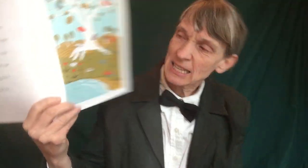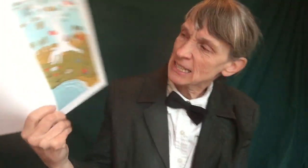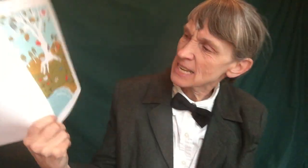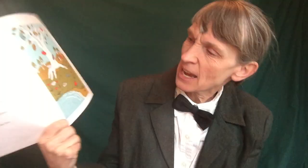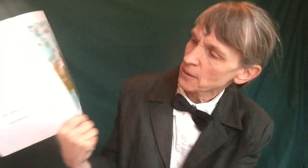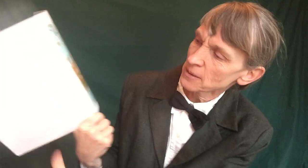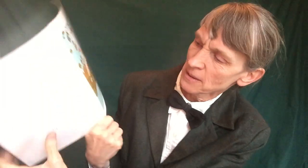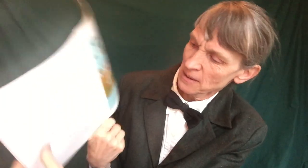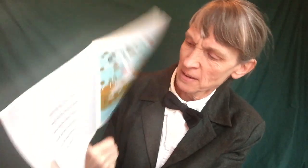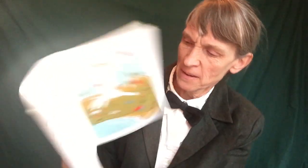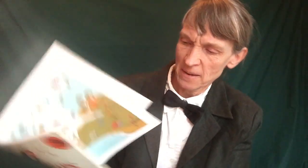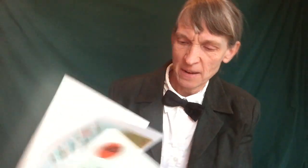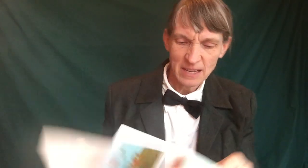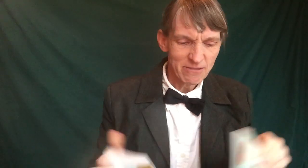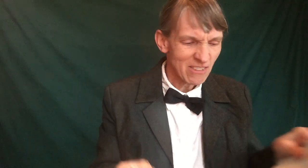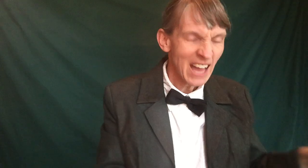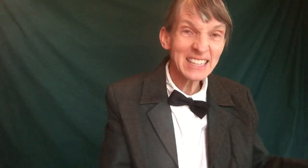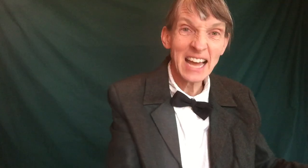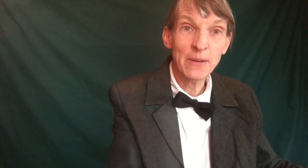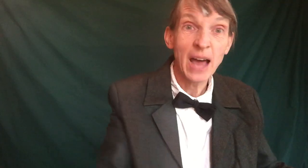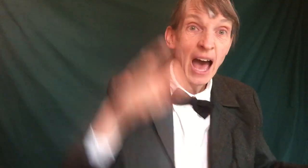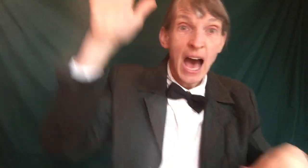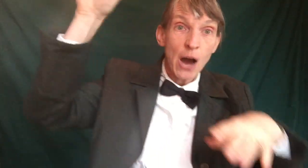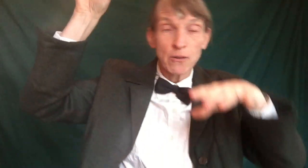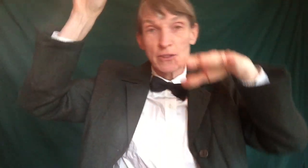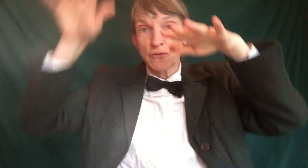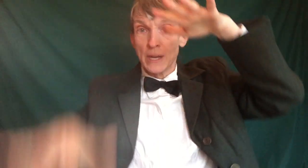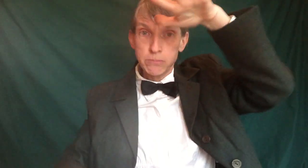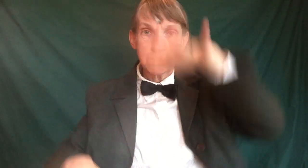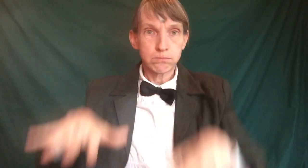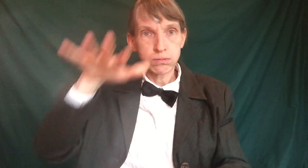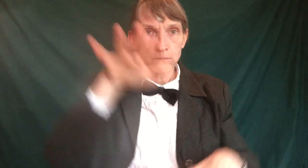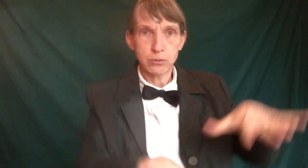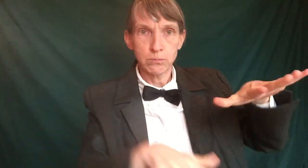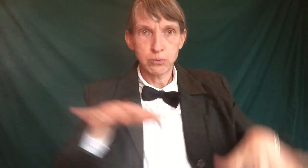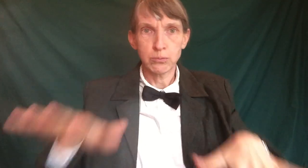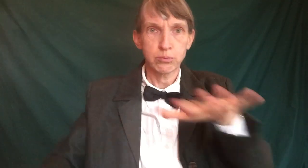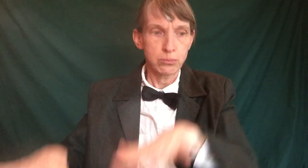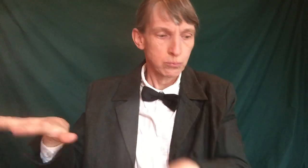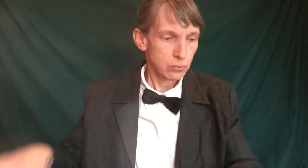sailing down, flying down out of the tree.